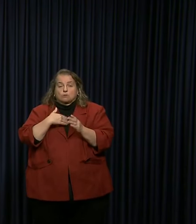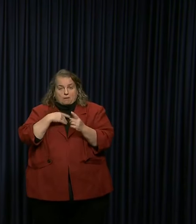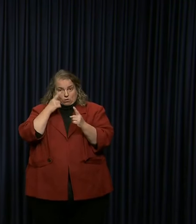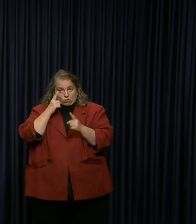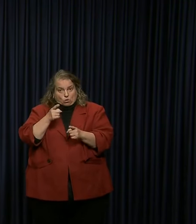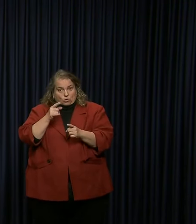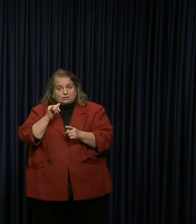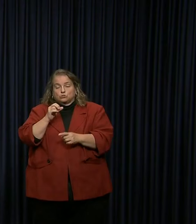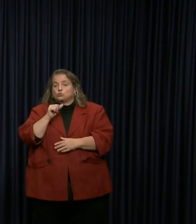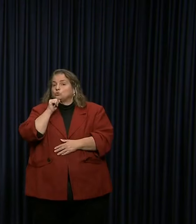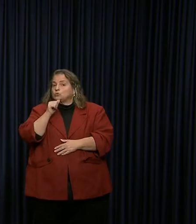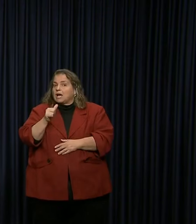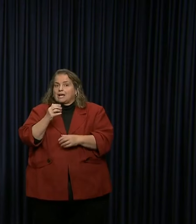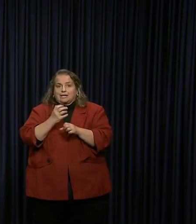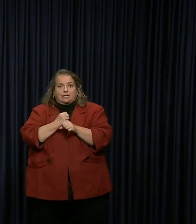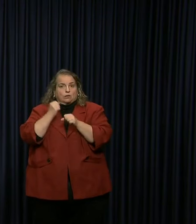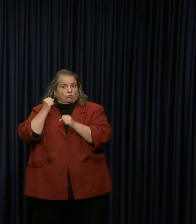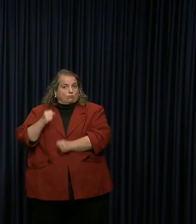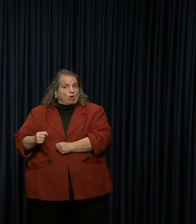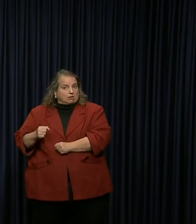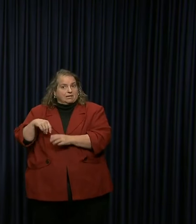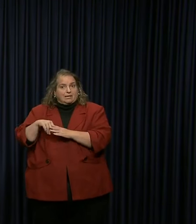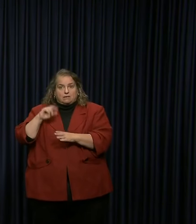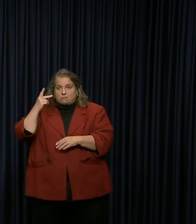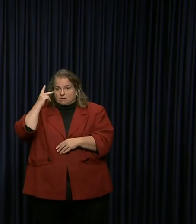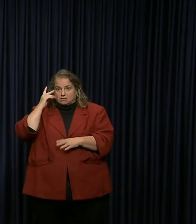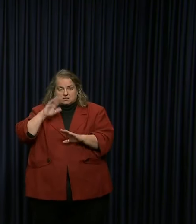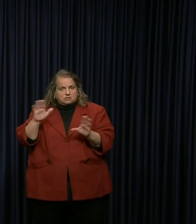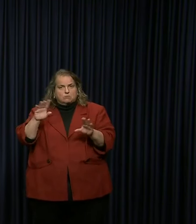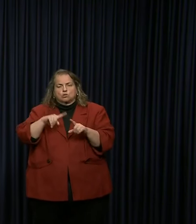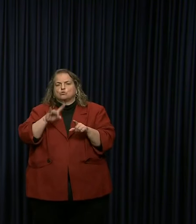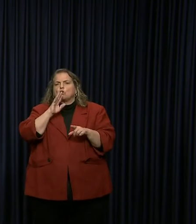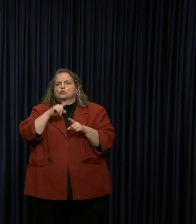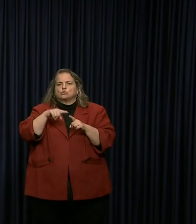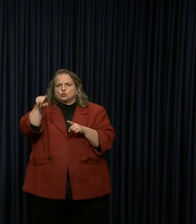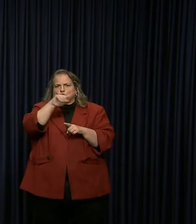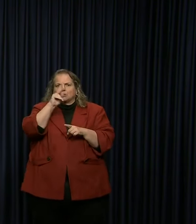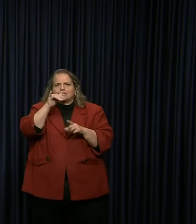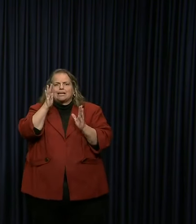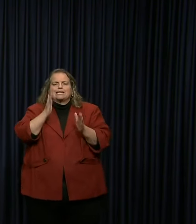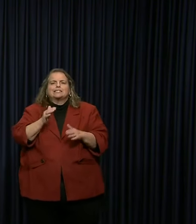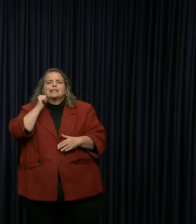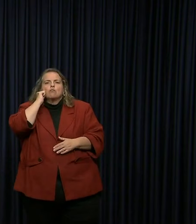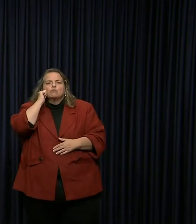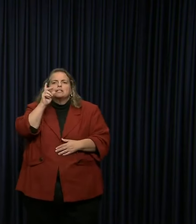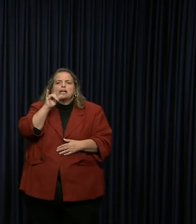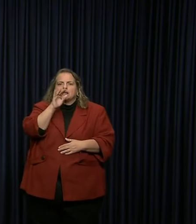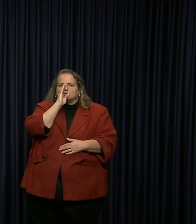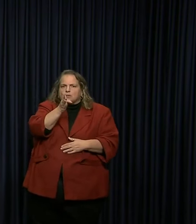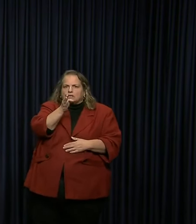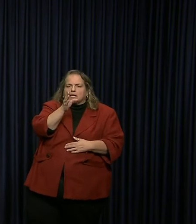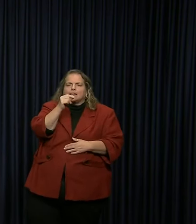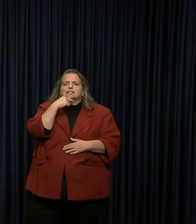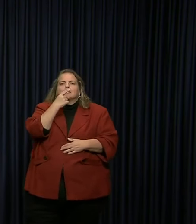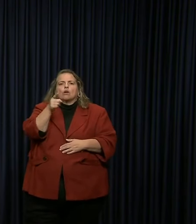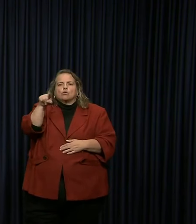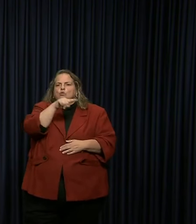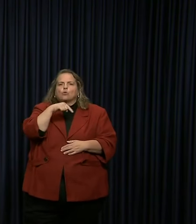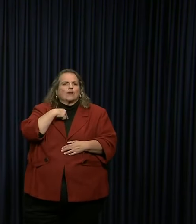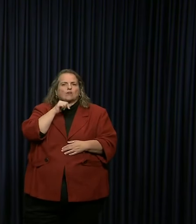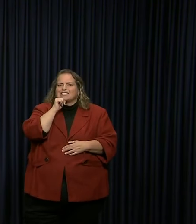goal is to not get bogged down in any of that, but to be able to talk to you Kentuckians directly each and every day, and to tell you that we are